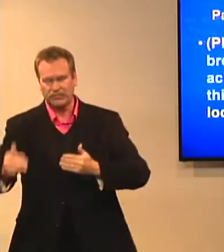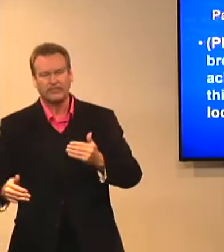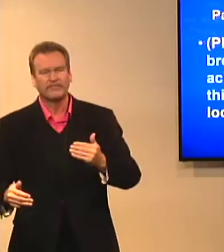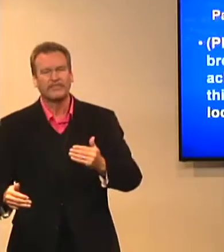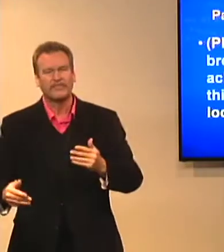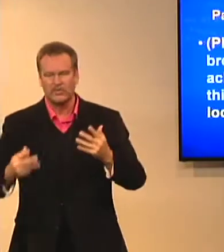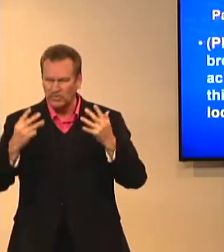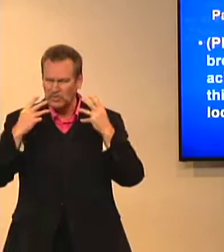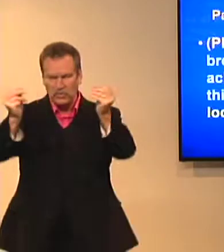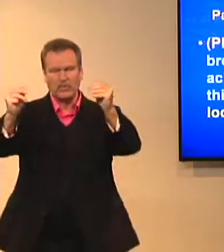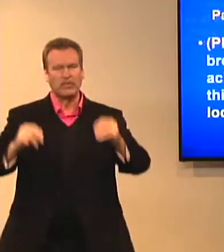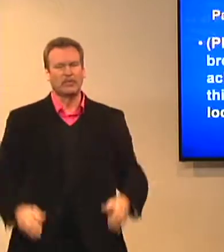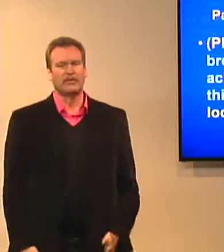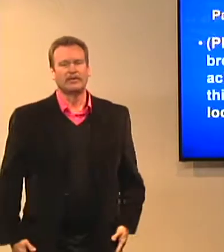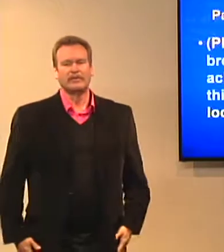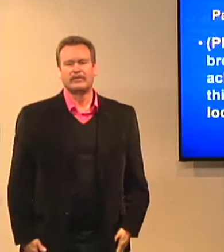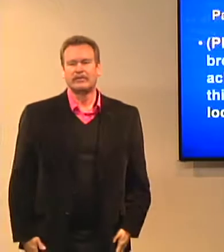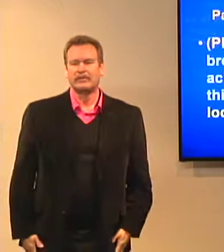about them over and over again. Move forward.